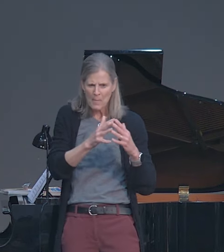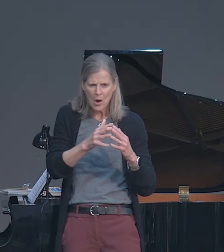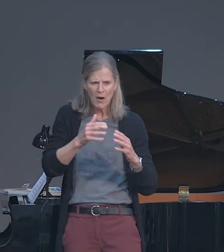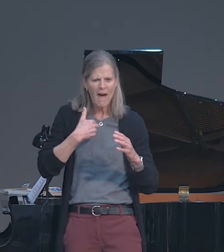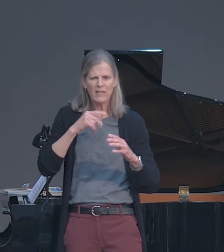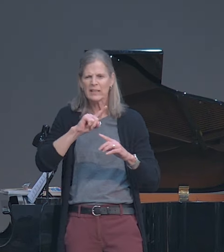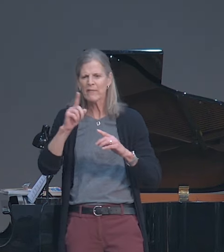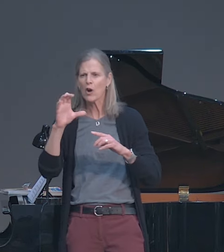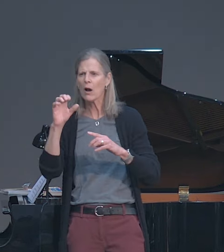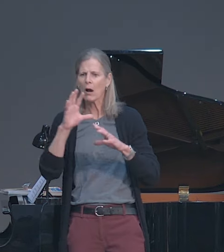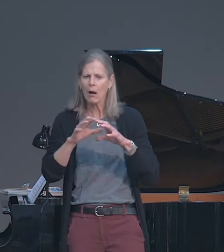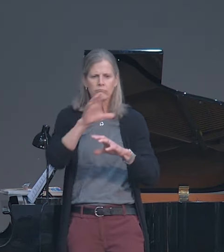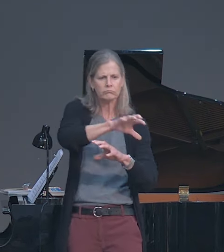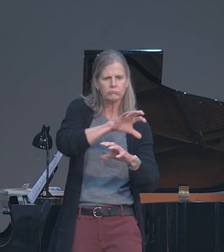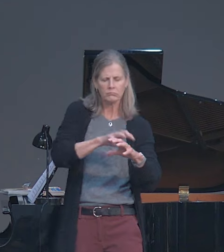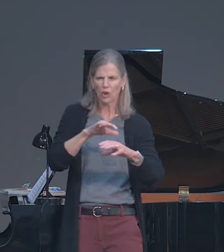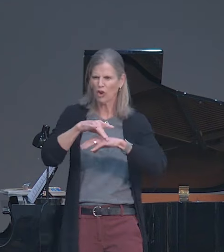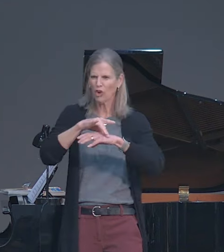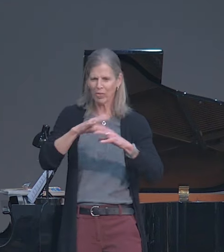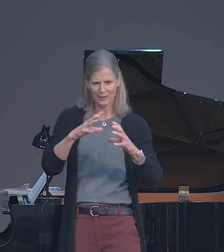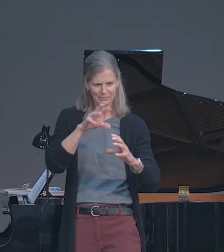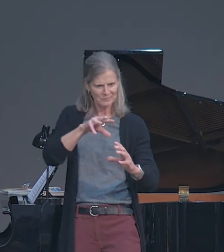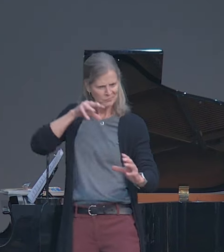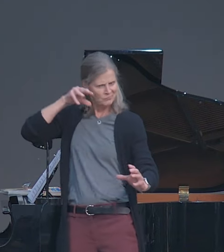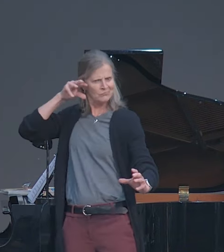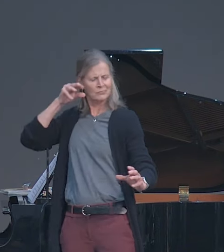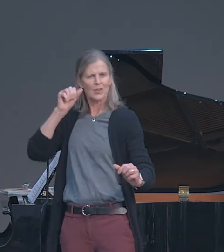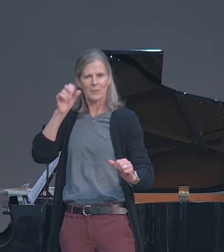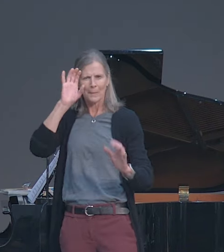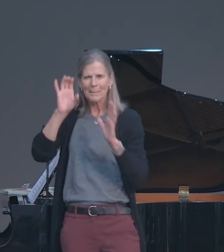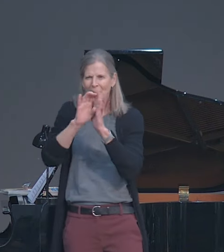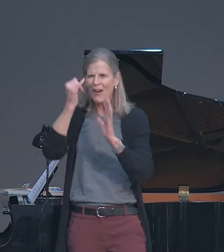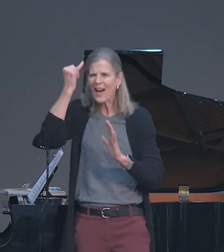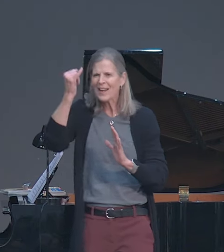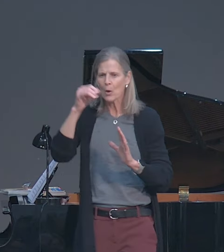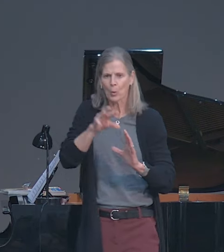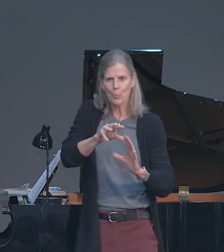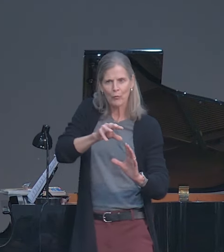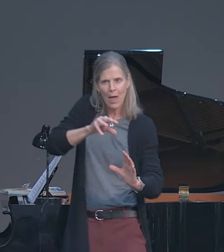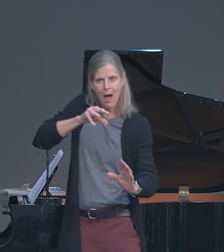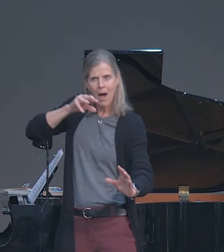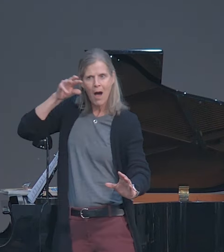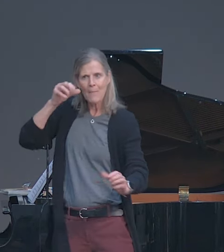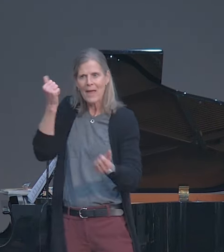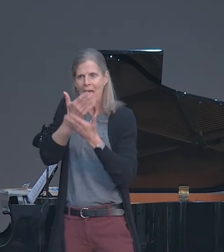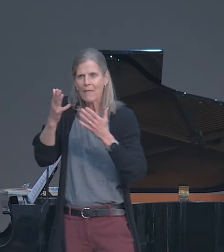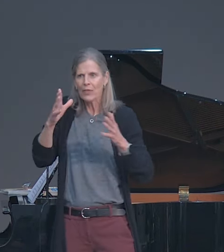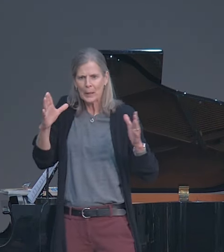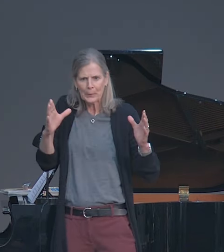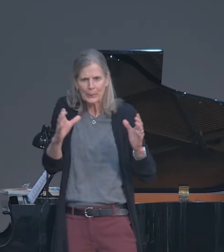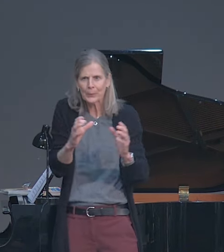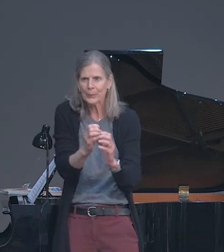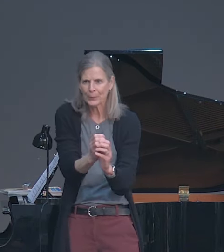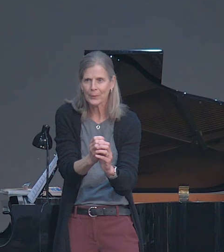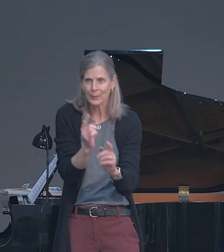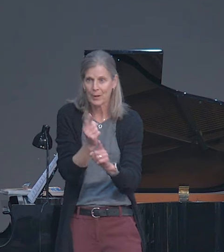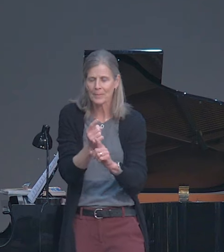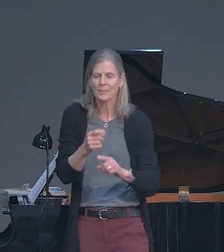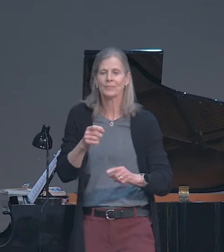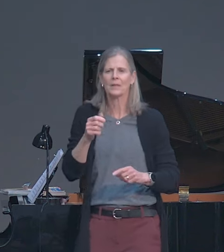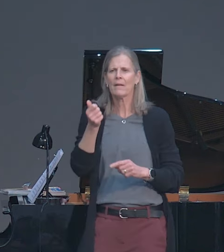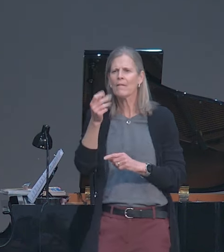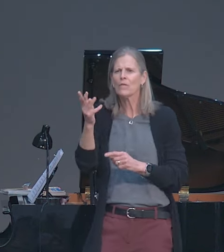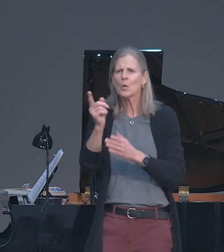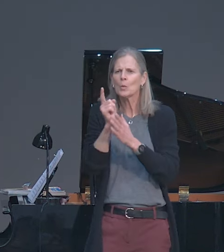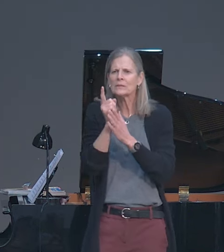continents as the shape of the earth sort of came into view. So you get the picture. We're just moving up and everything is getting smaller and smaller. In a few